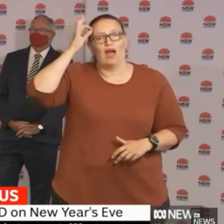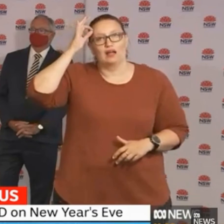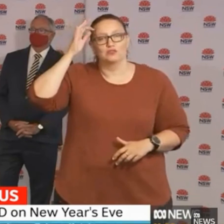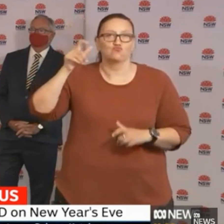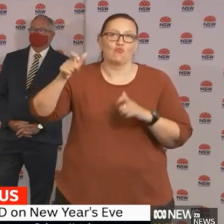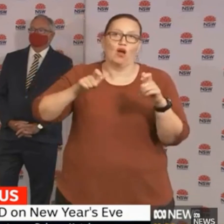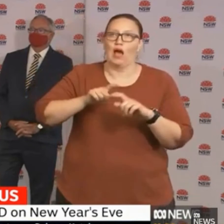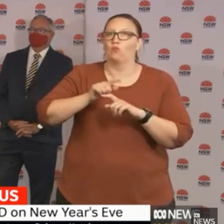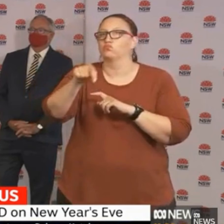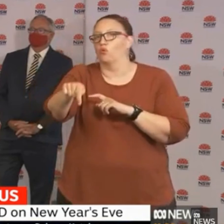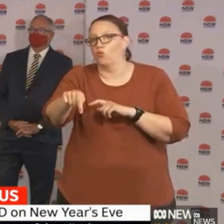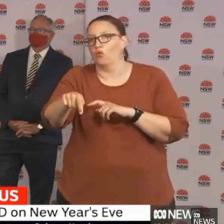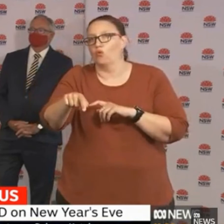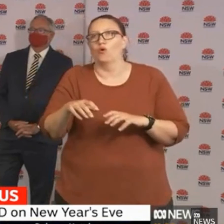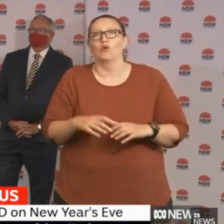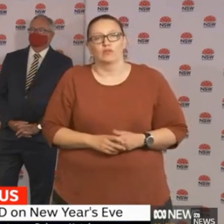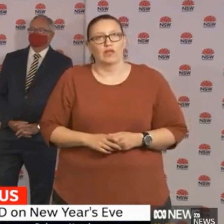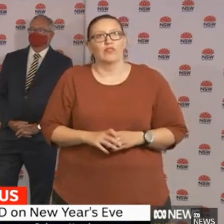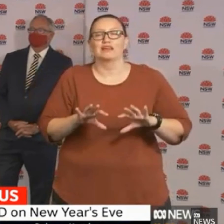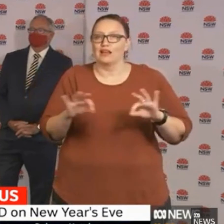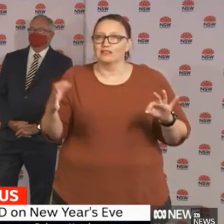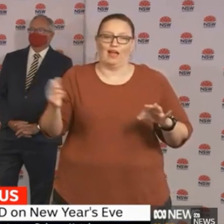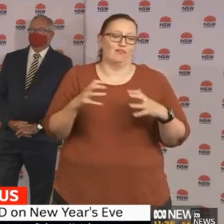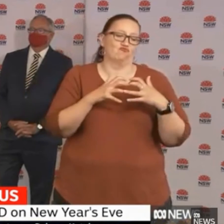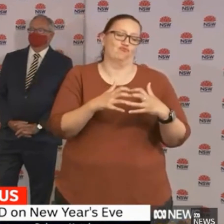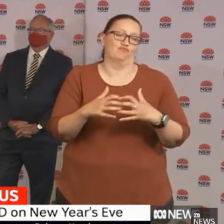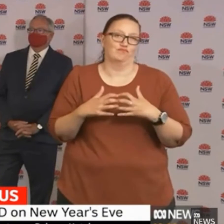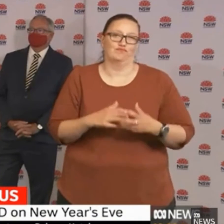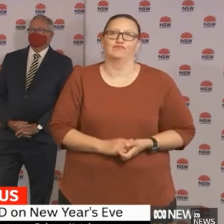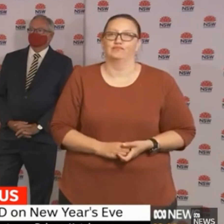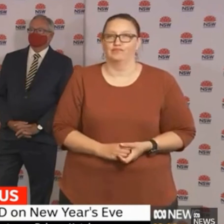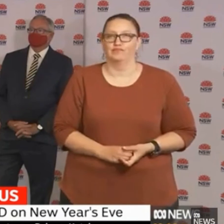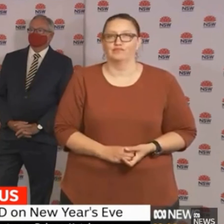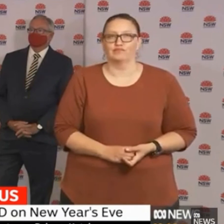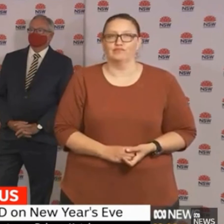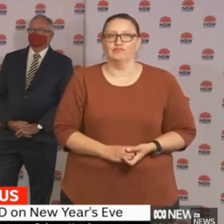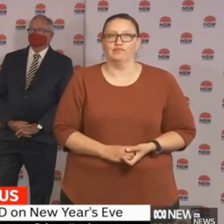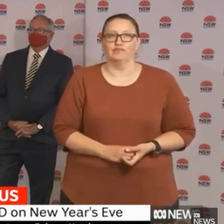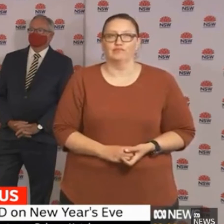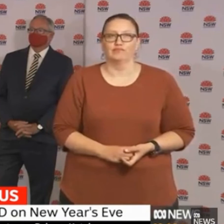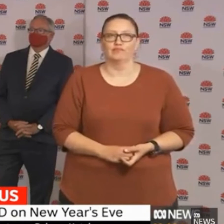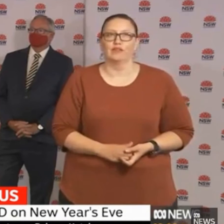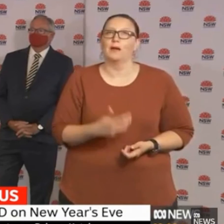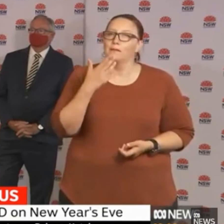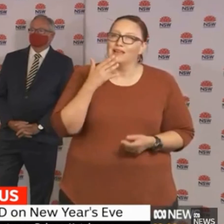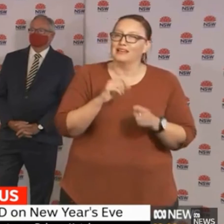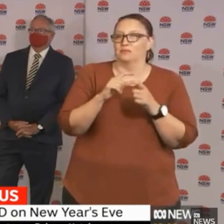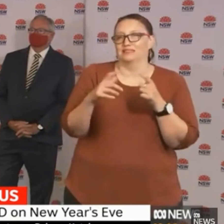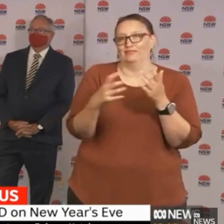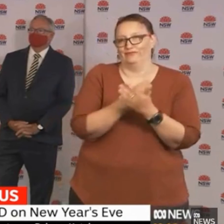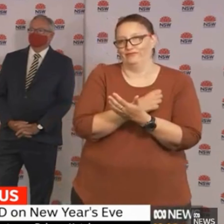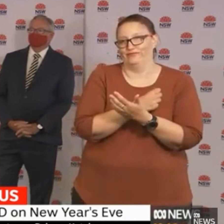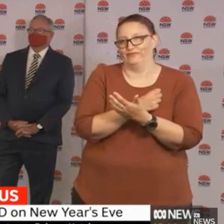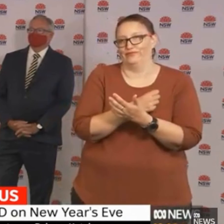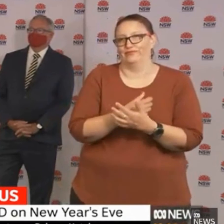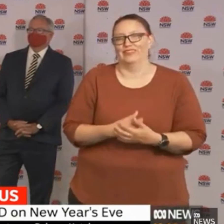is not on the foreshore and doesn't have that cramped crowding. So we're just asking everybody to be safe and use their common sense. And can I say what